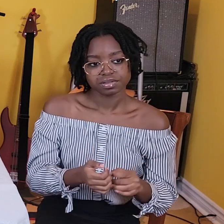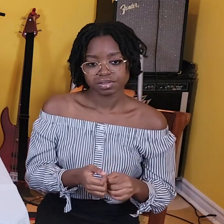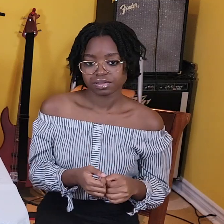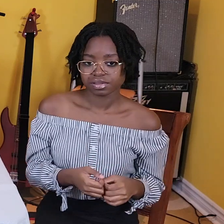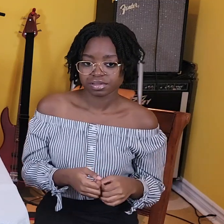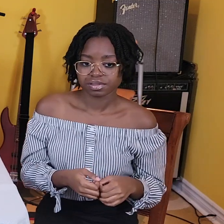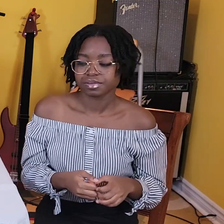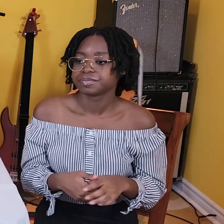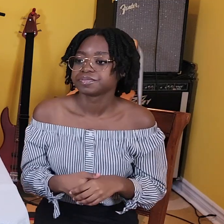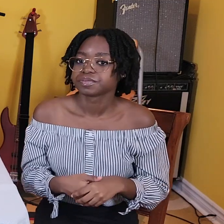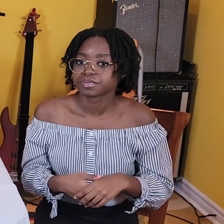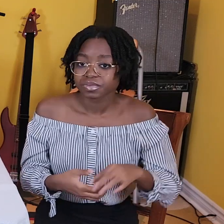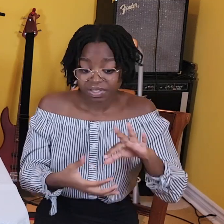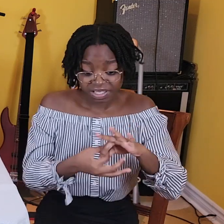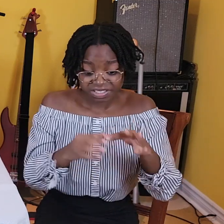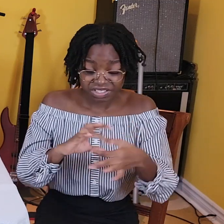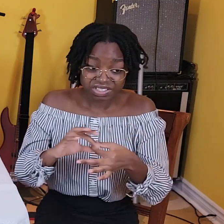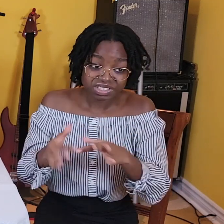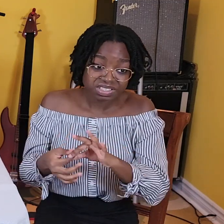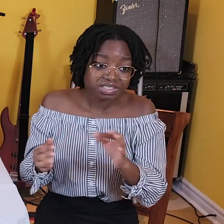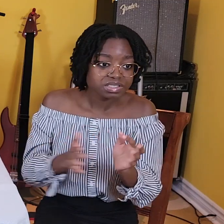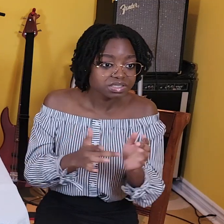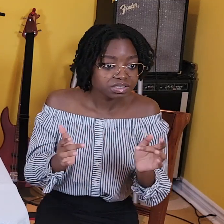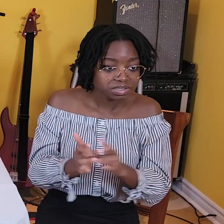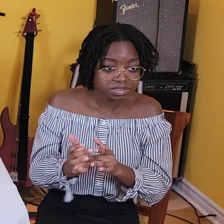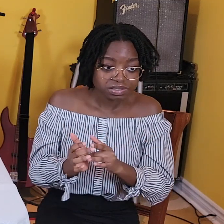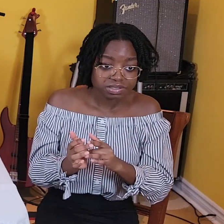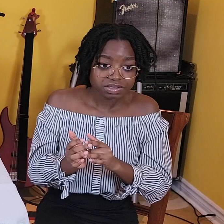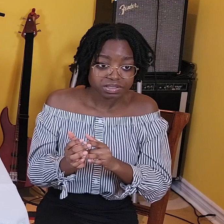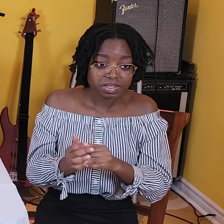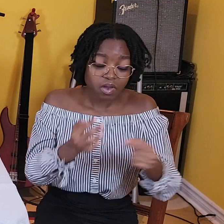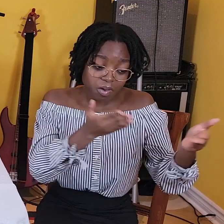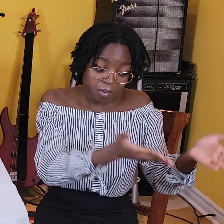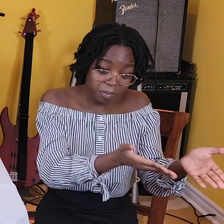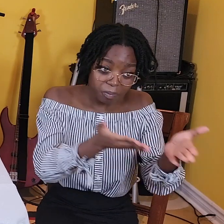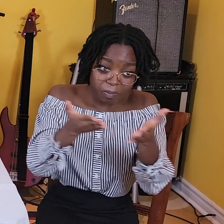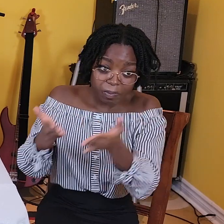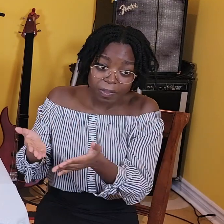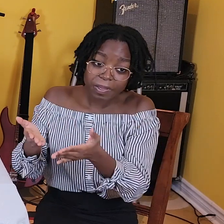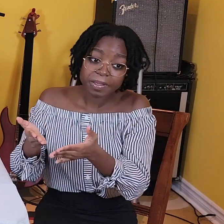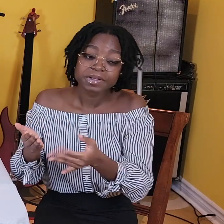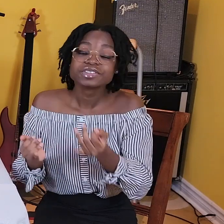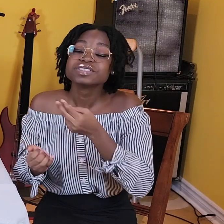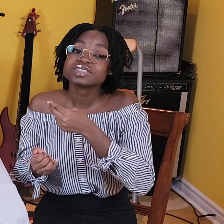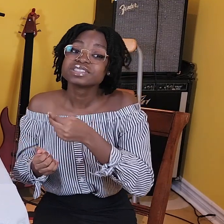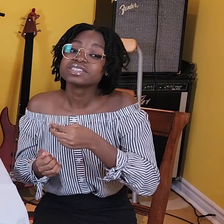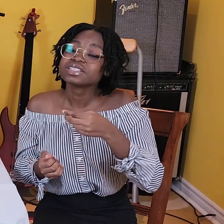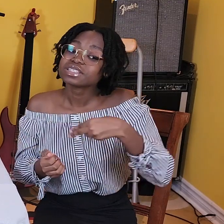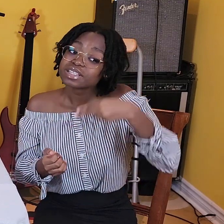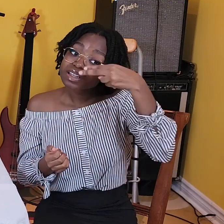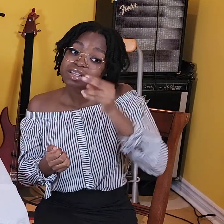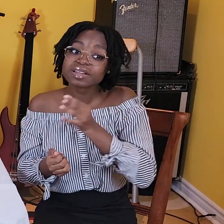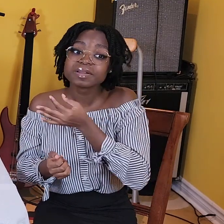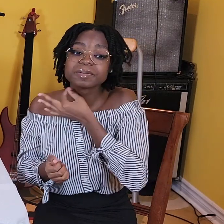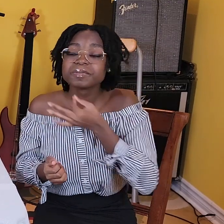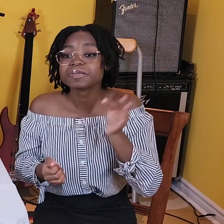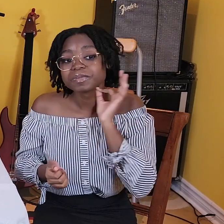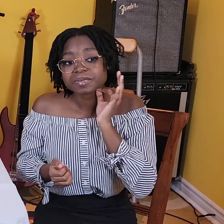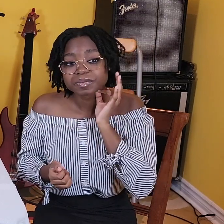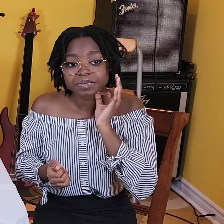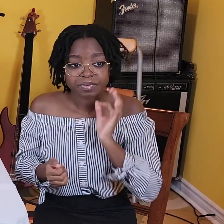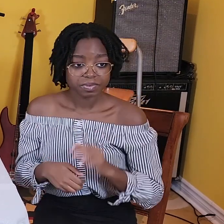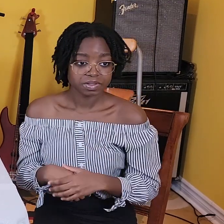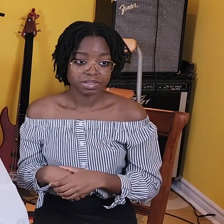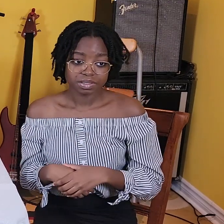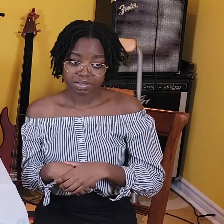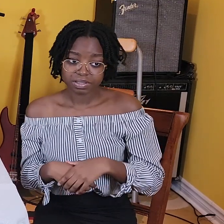the father-in-law of Caiaphas, who was high priest that year. Now it was Caiaphas who advised